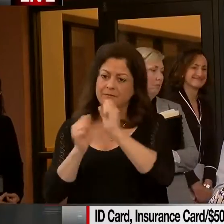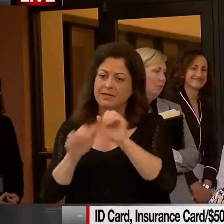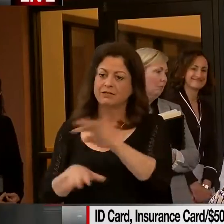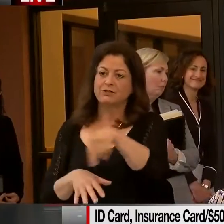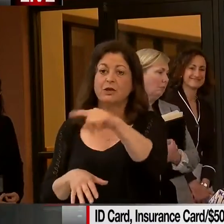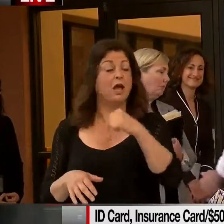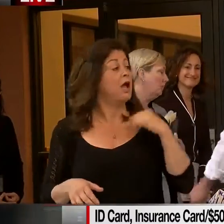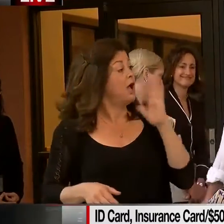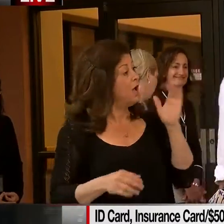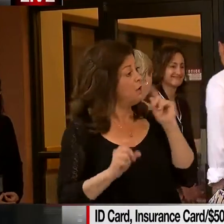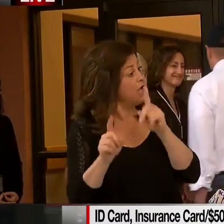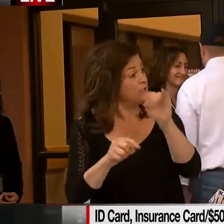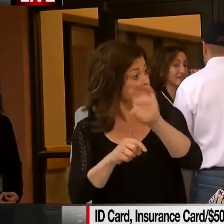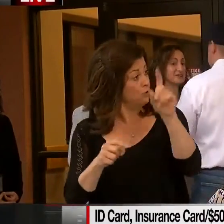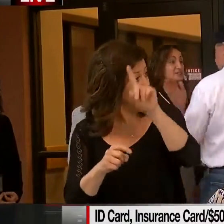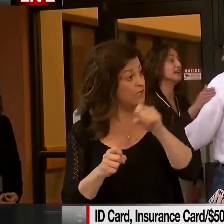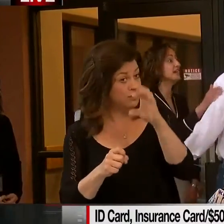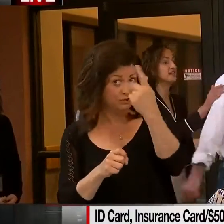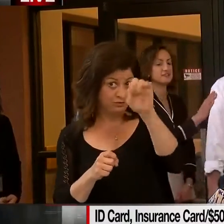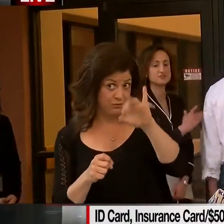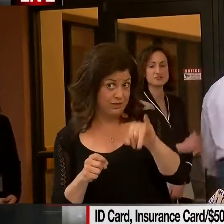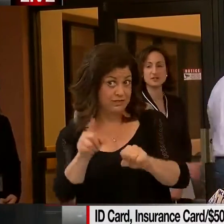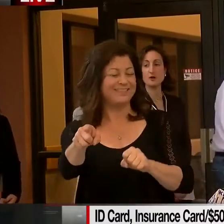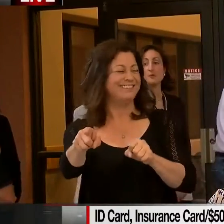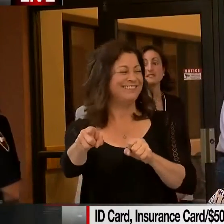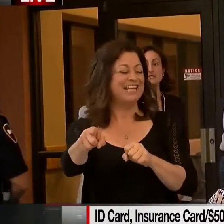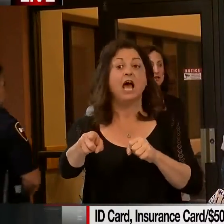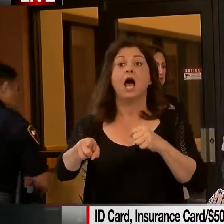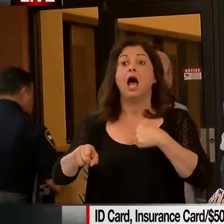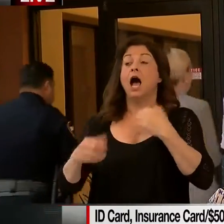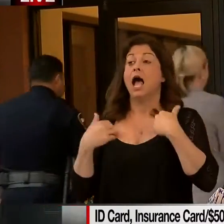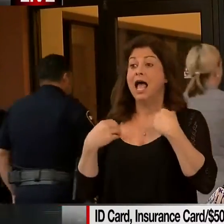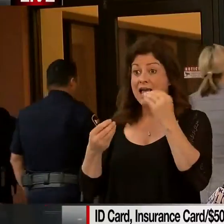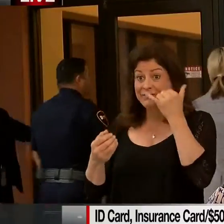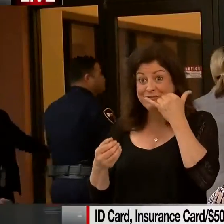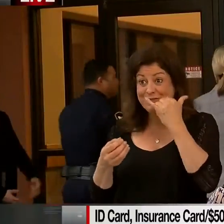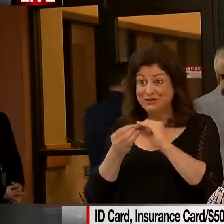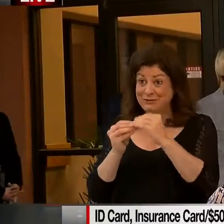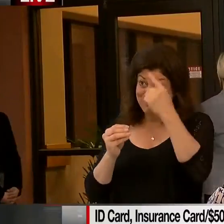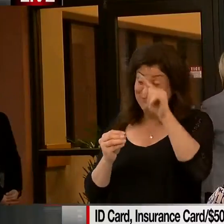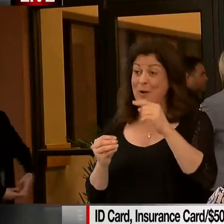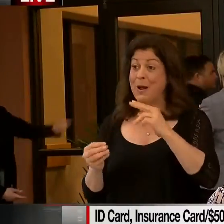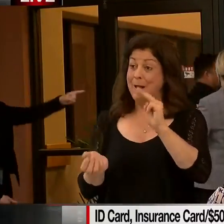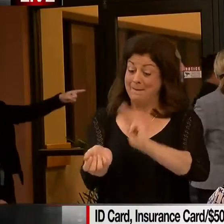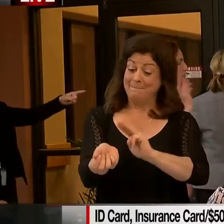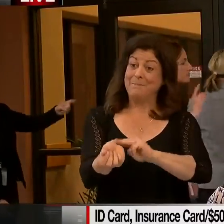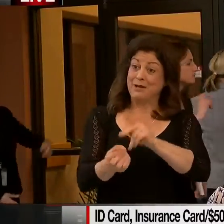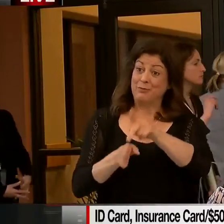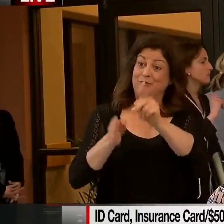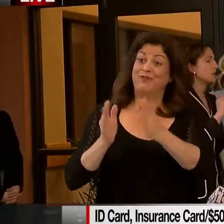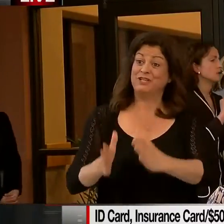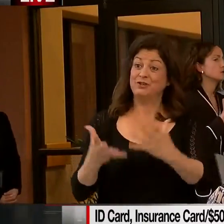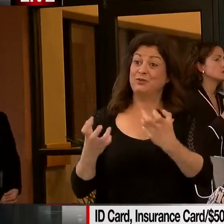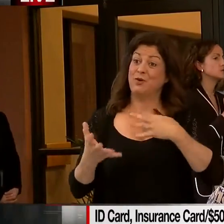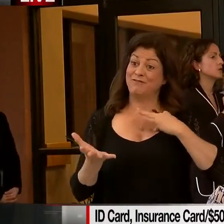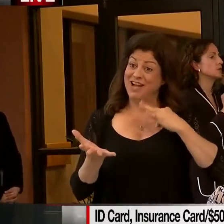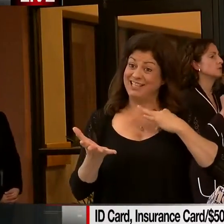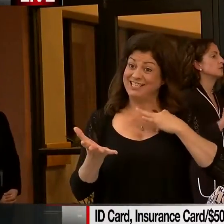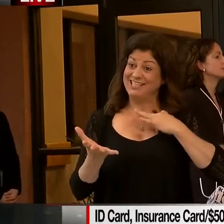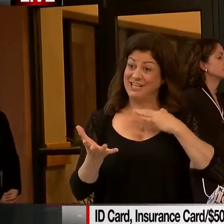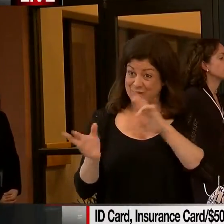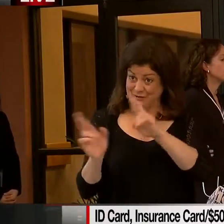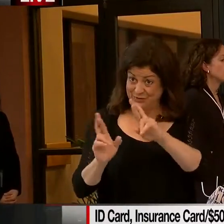questions for you, Chris. First, real quick, before I forget, I do have a phone number for medical professionals who want to volunteer. Okay, so if you're ready